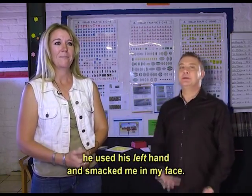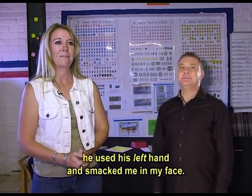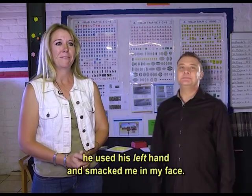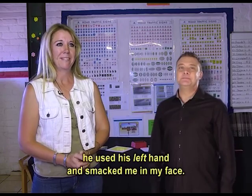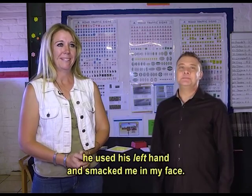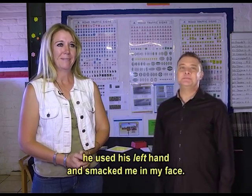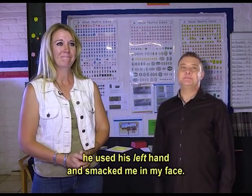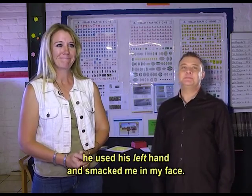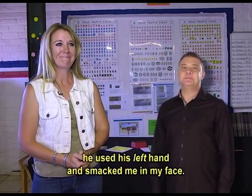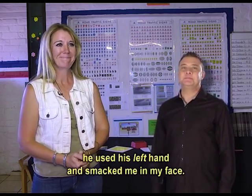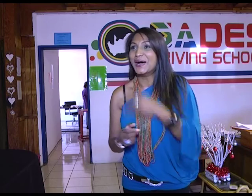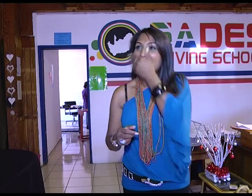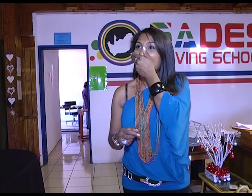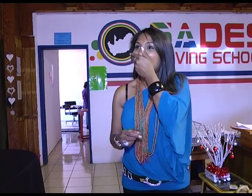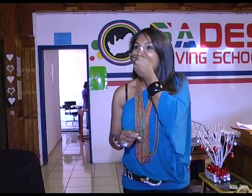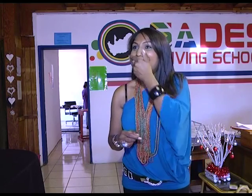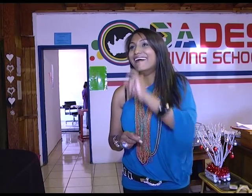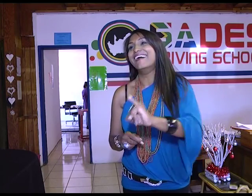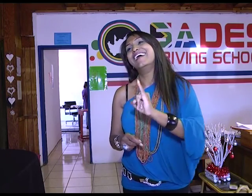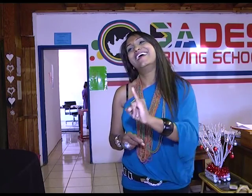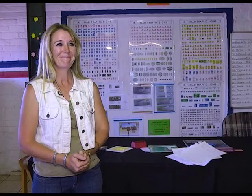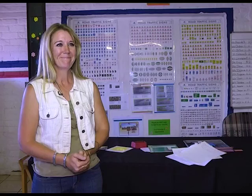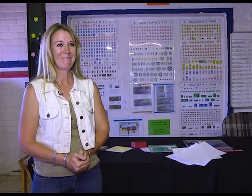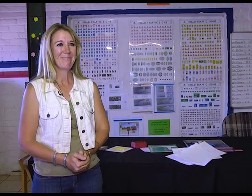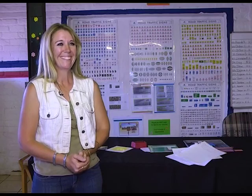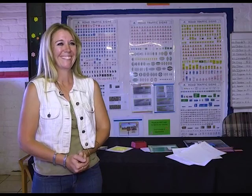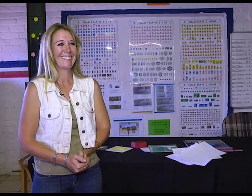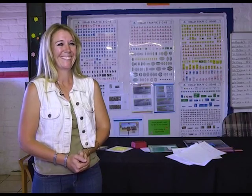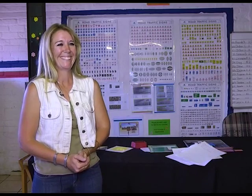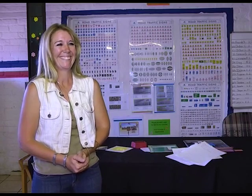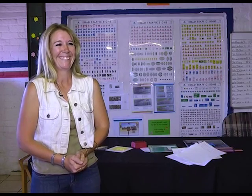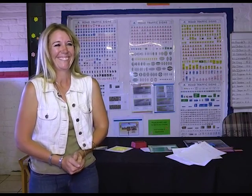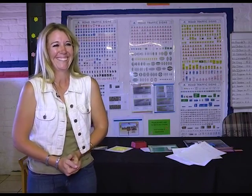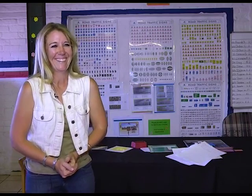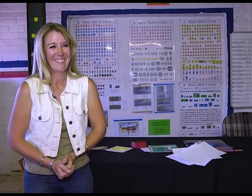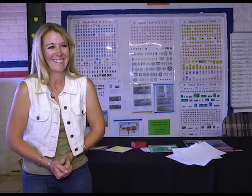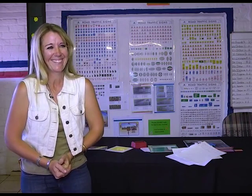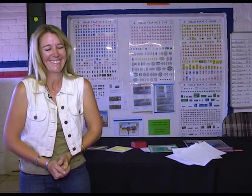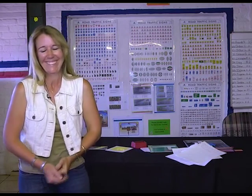they smacked me in my face.